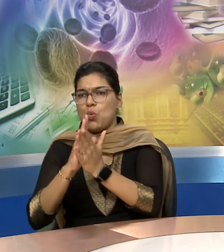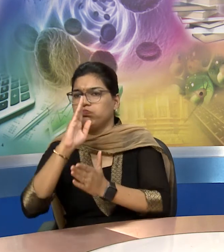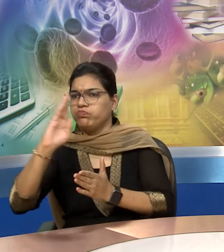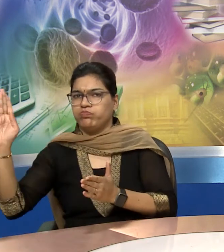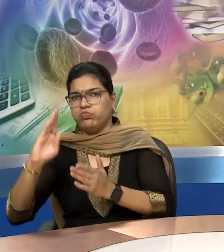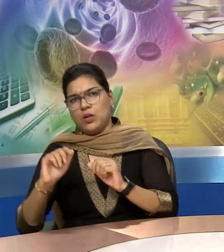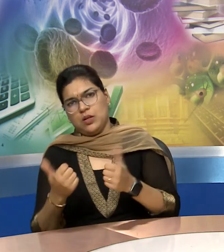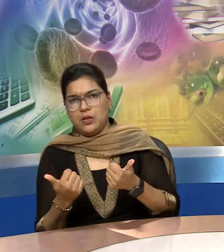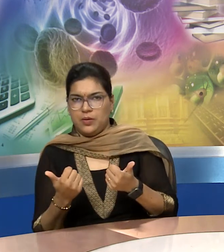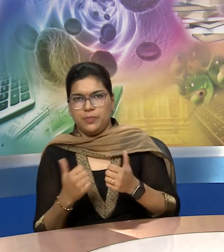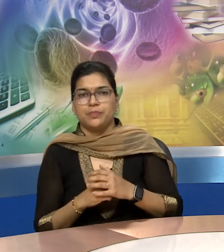for keeping our collection.